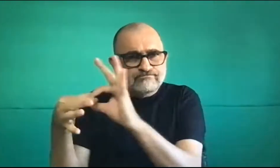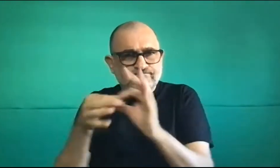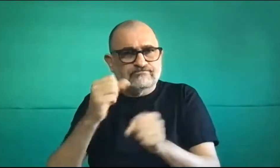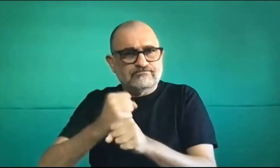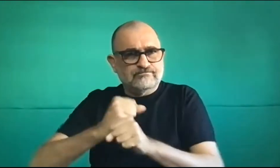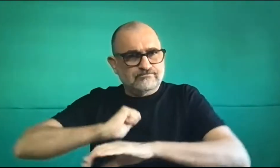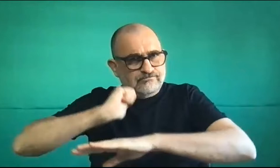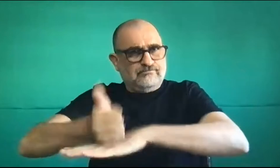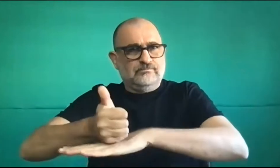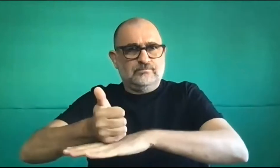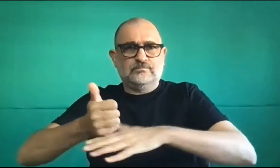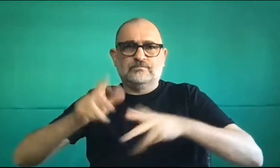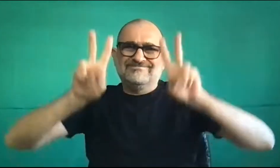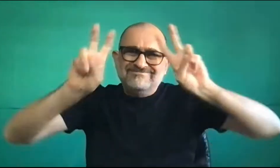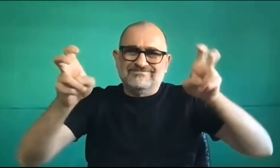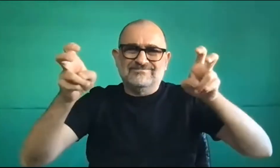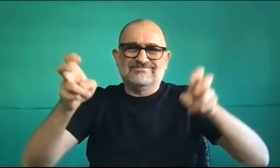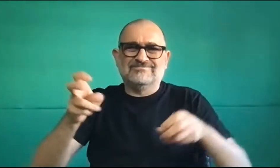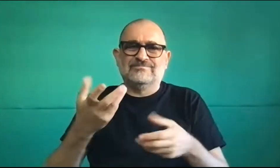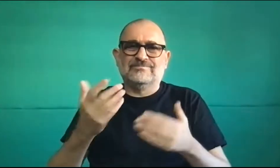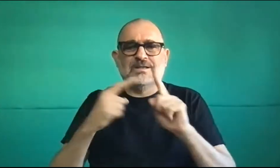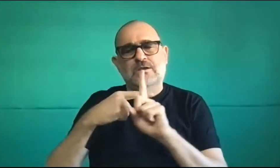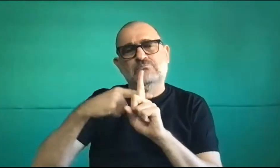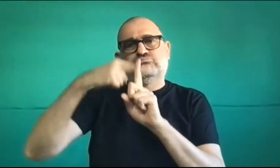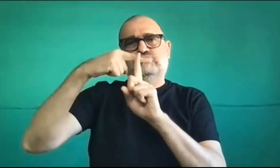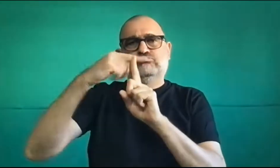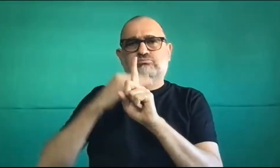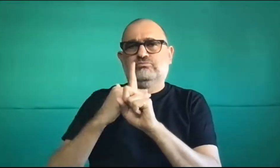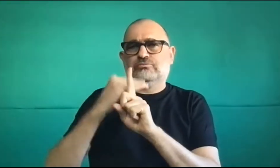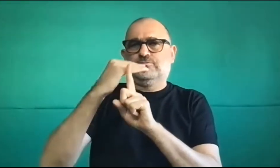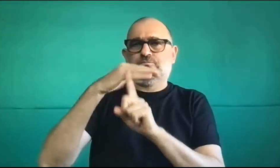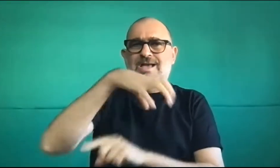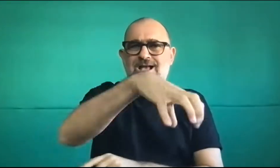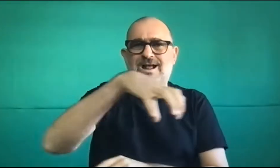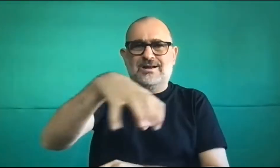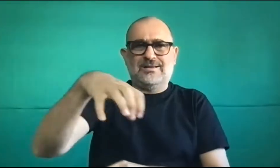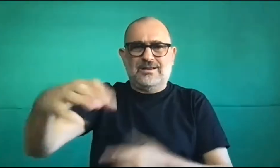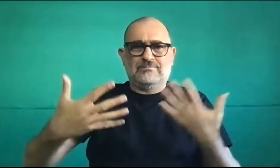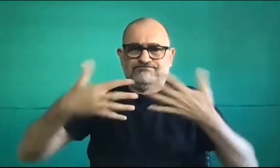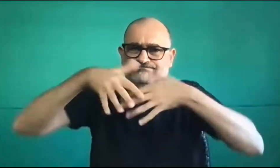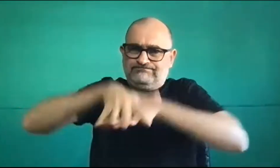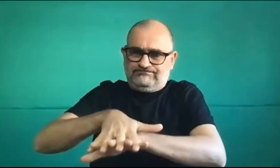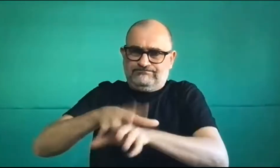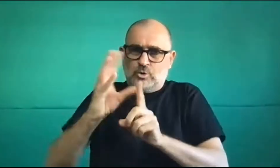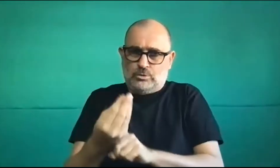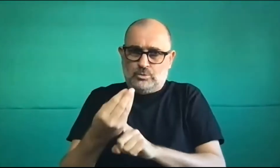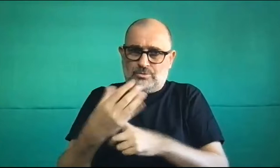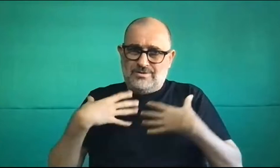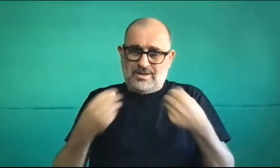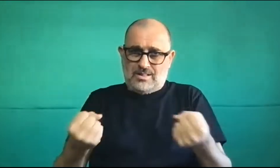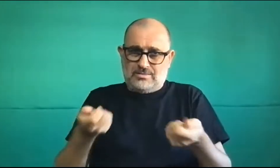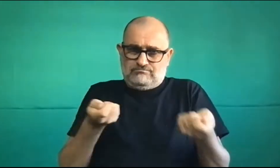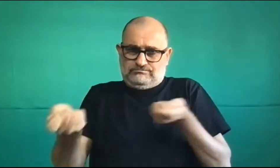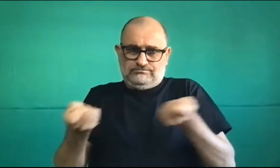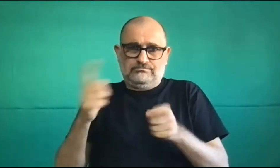Nicaragua. What was done and what was ensured is that the development of the curriculum of the master's degree program that would take into account